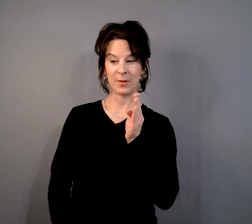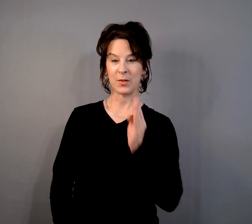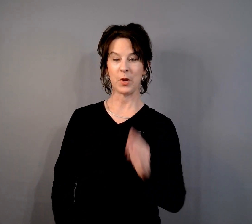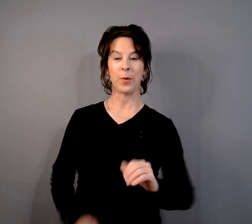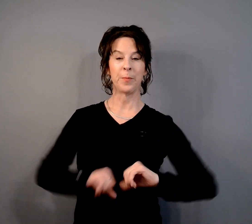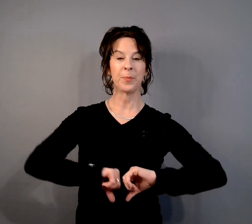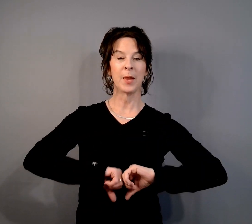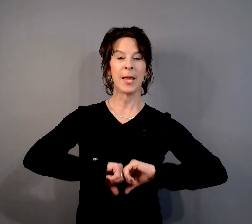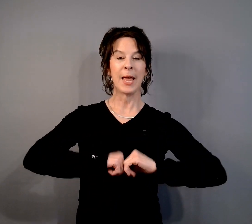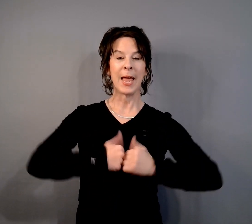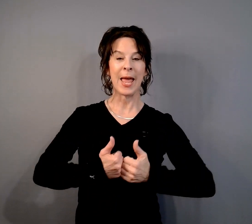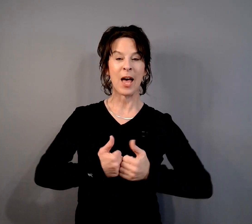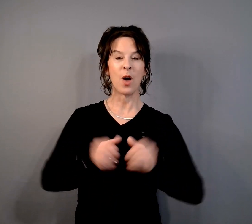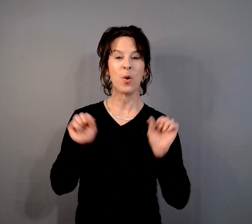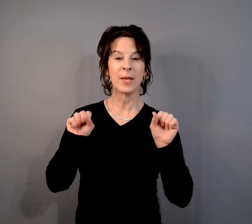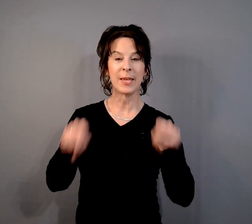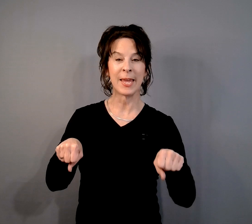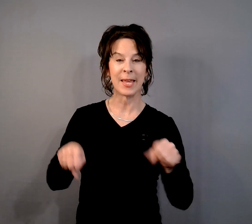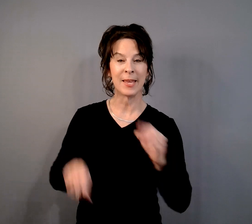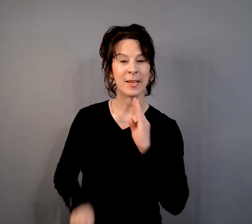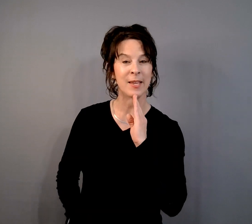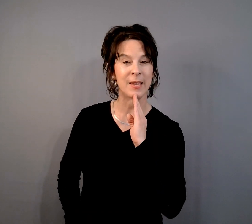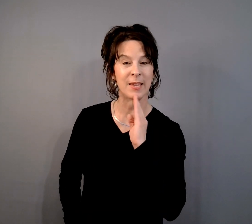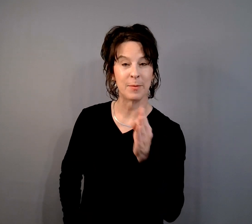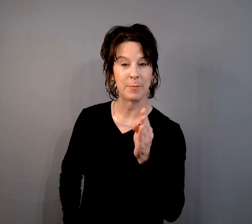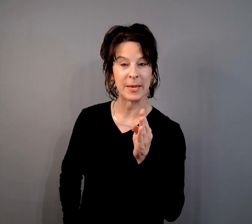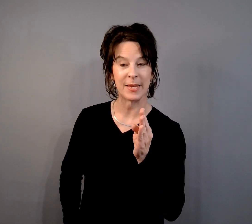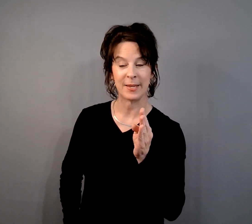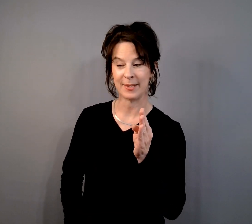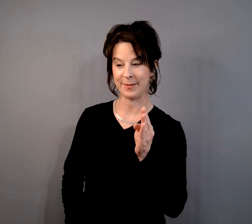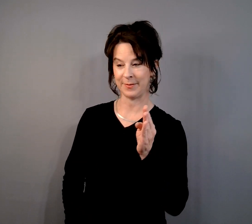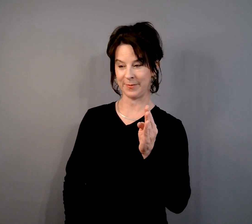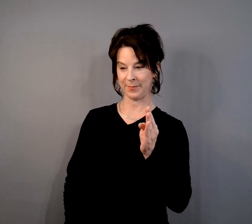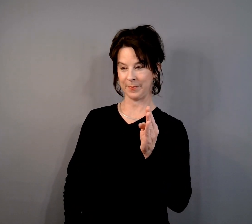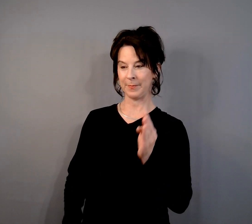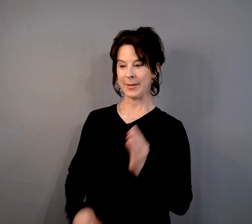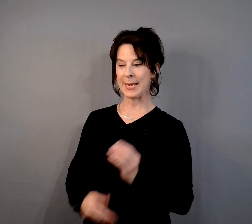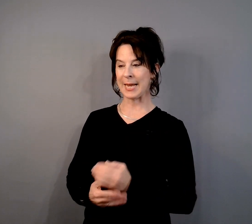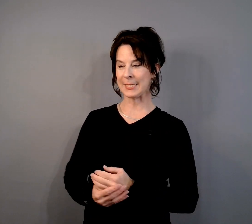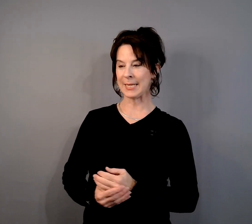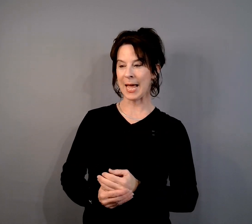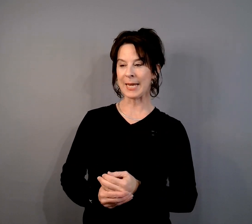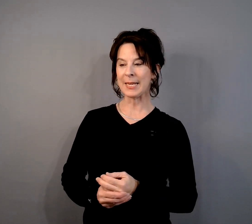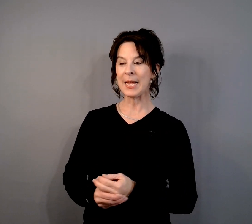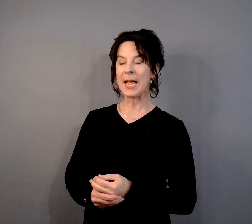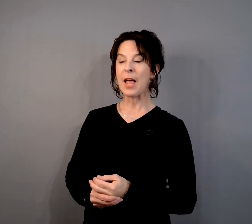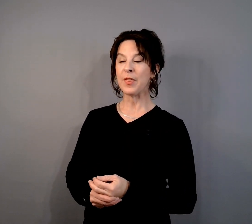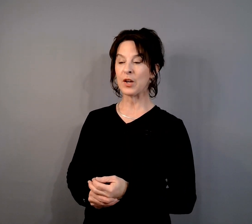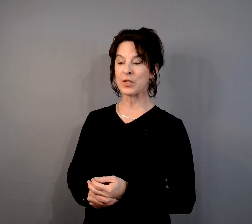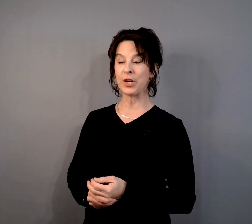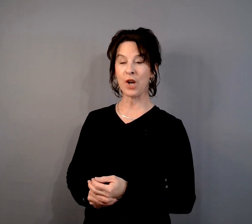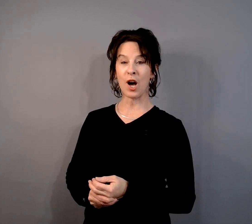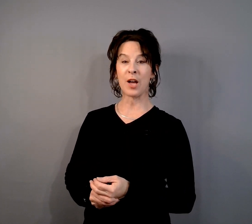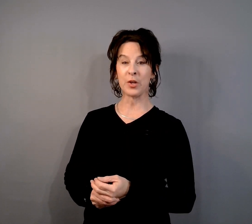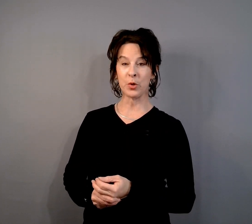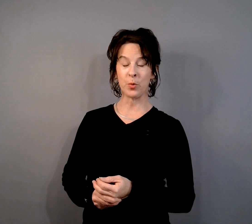So how can it be? Next line, there's a God who